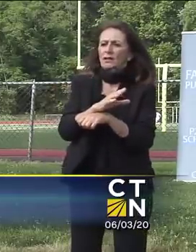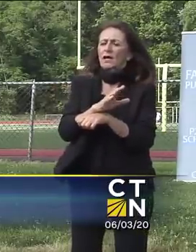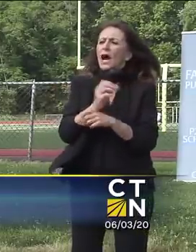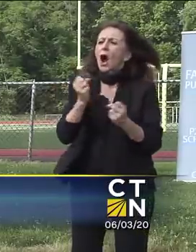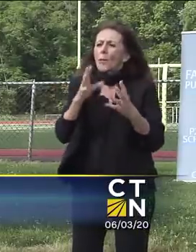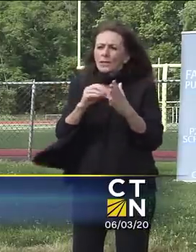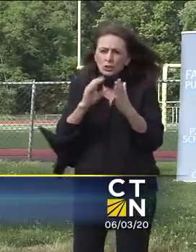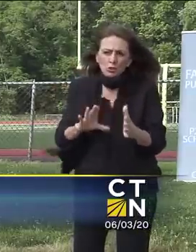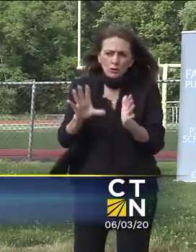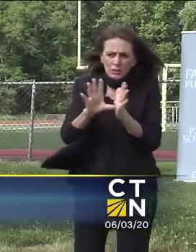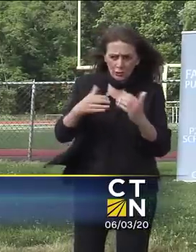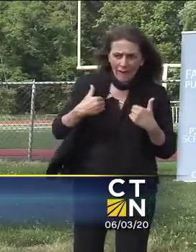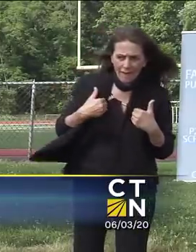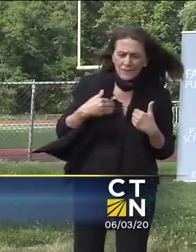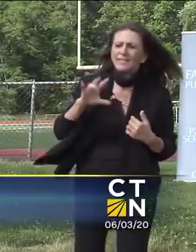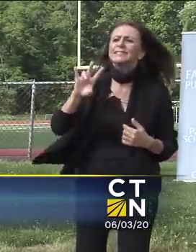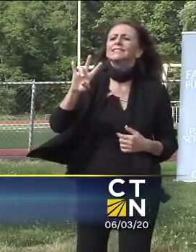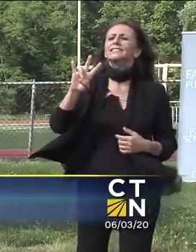74.